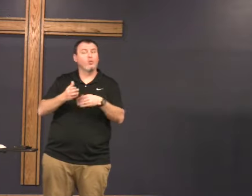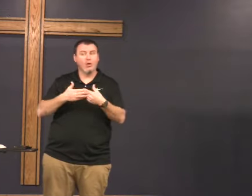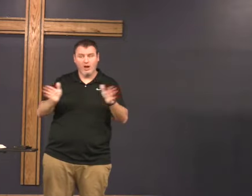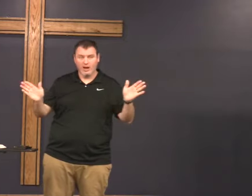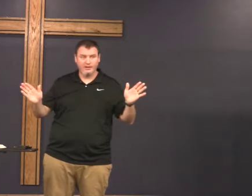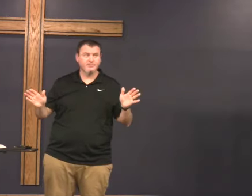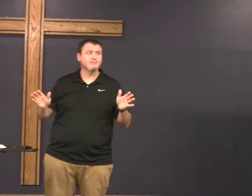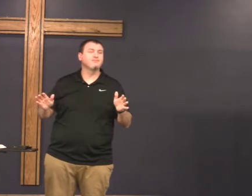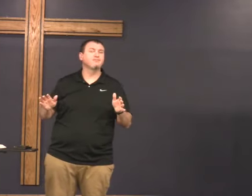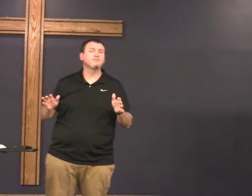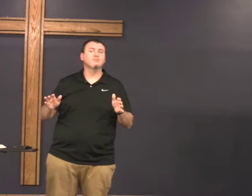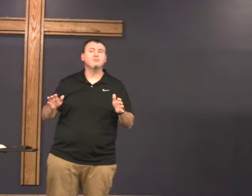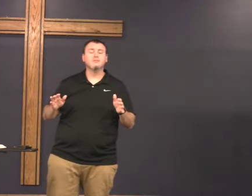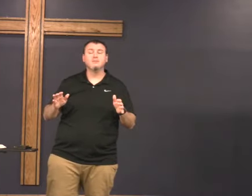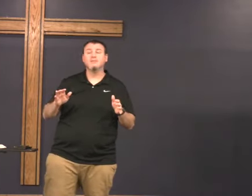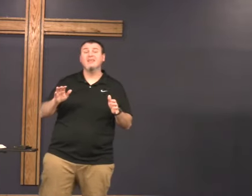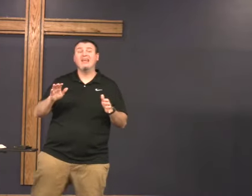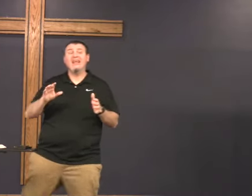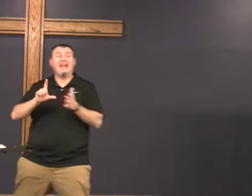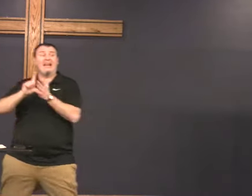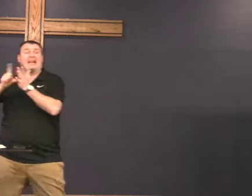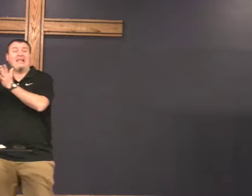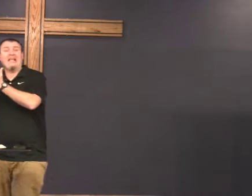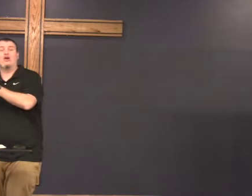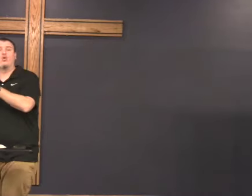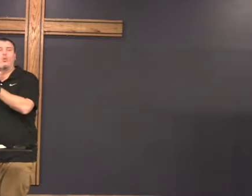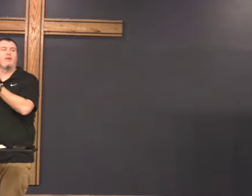Greek was spoken and written worldwide.